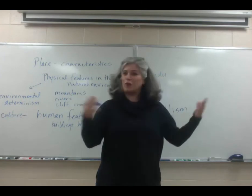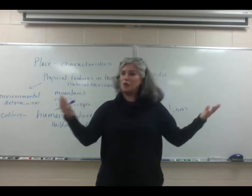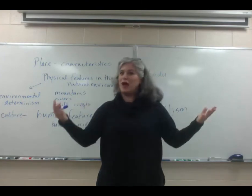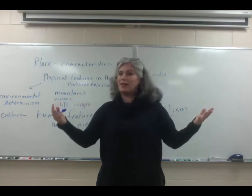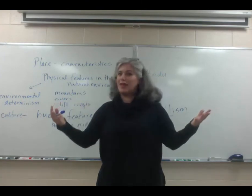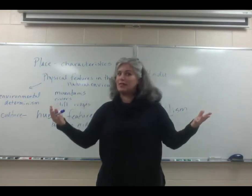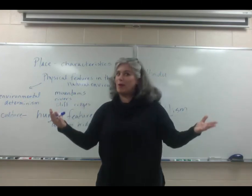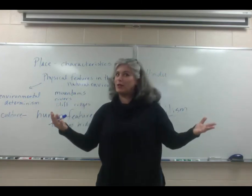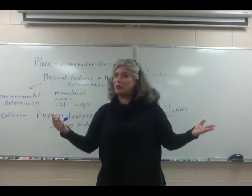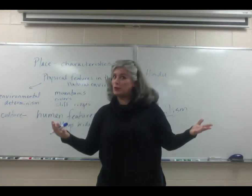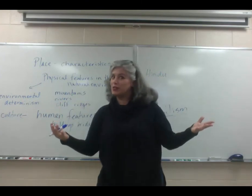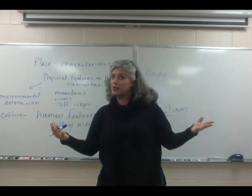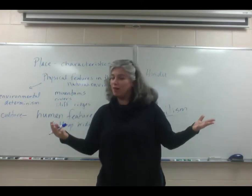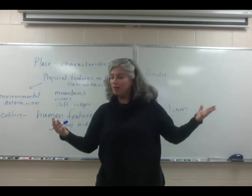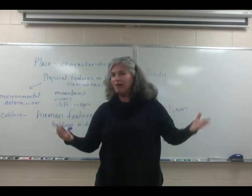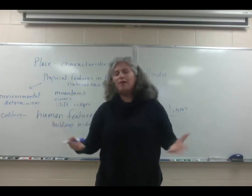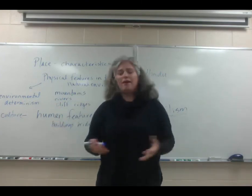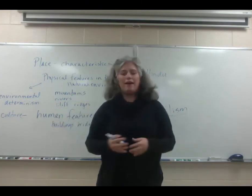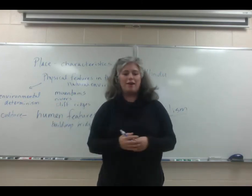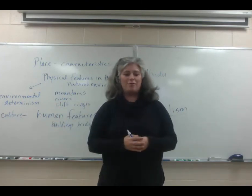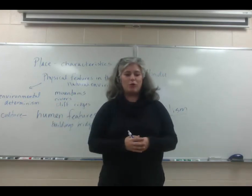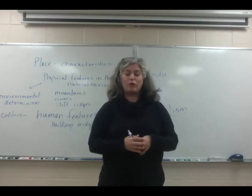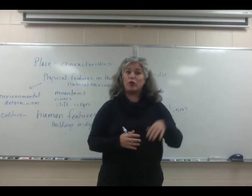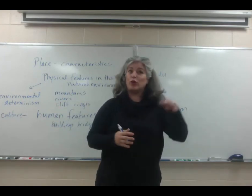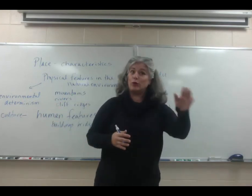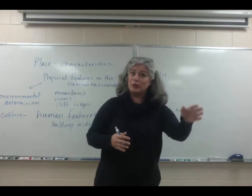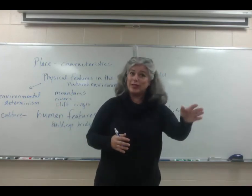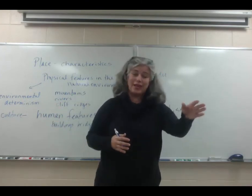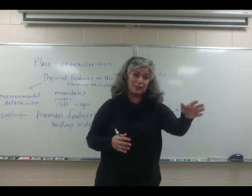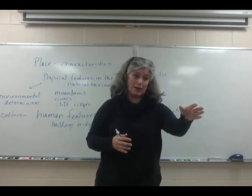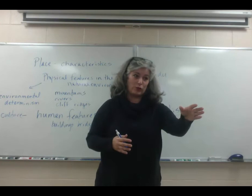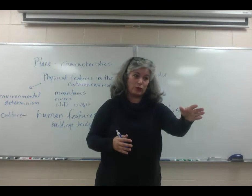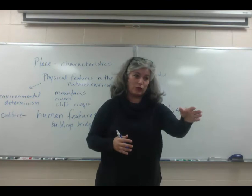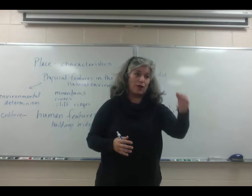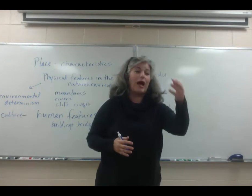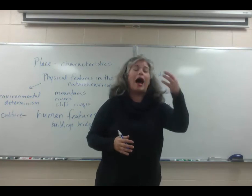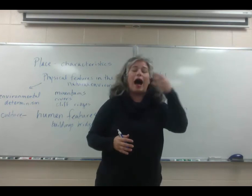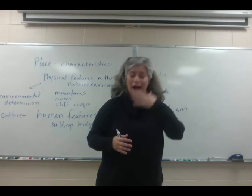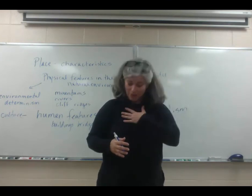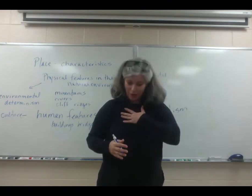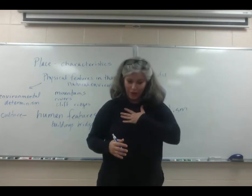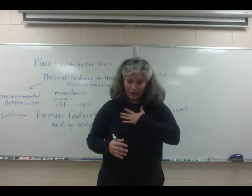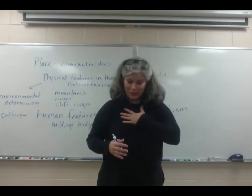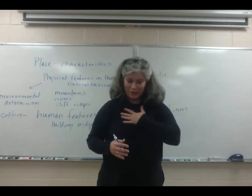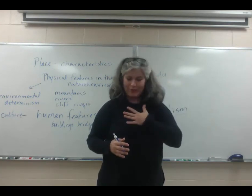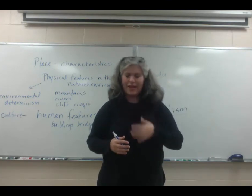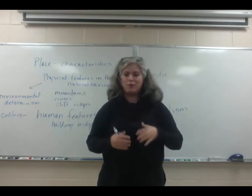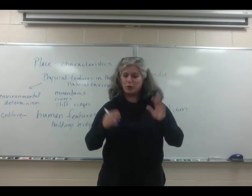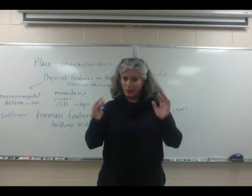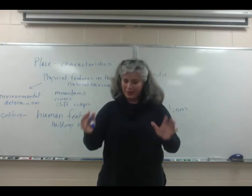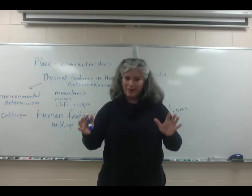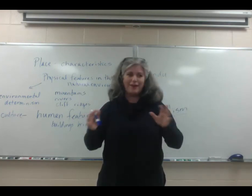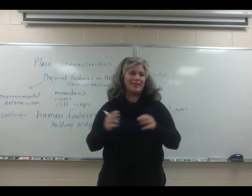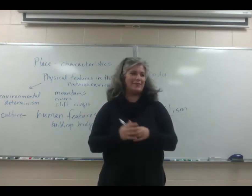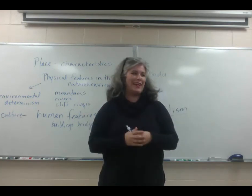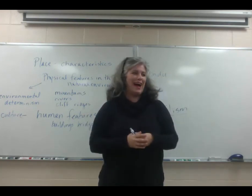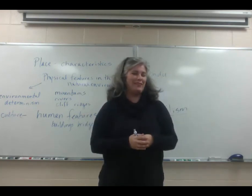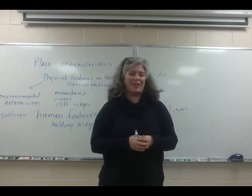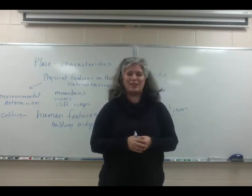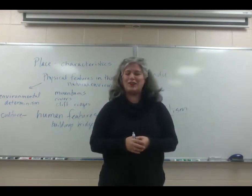and I to take space cruises on, or for you to take space cruises on. I'm not going to do it. I will read about it, but I'm not going to do it. But